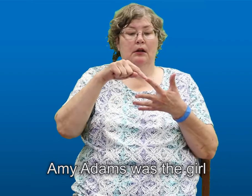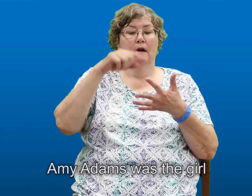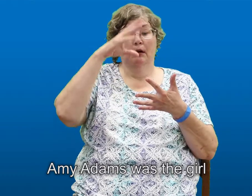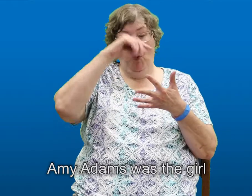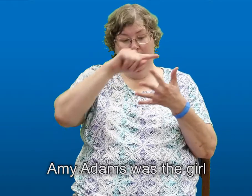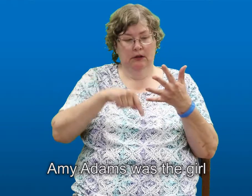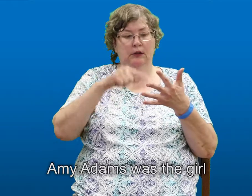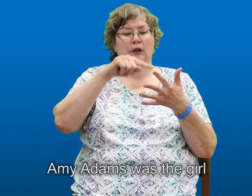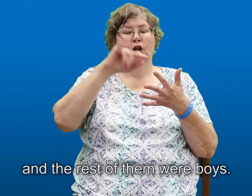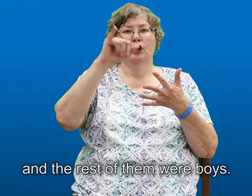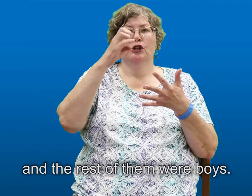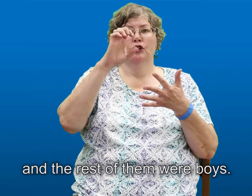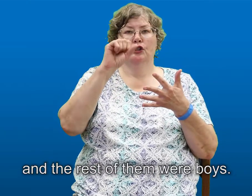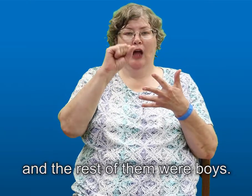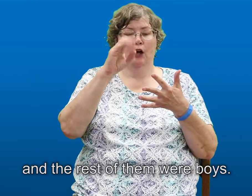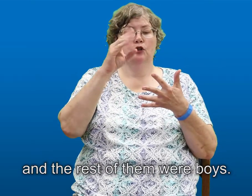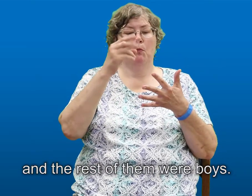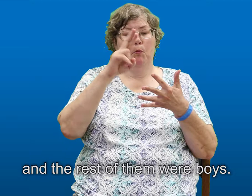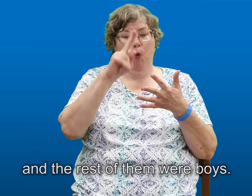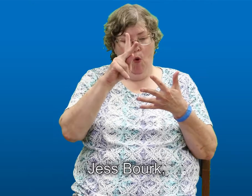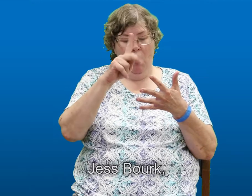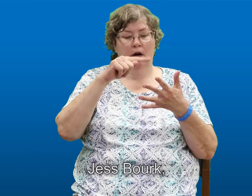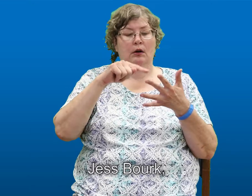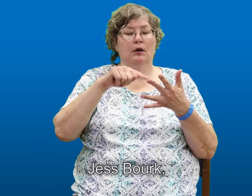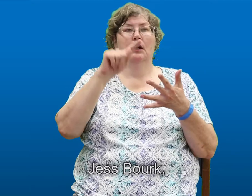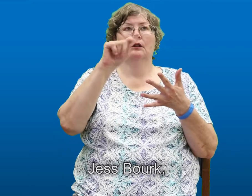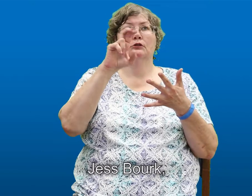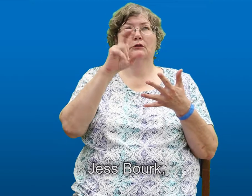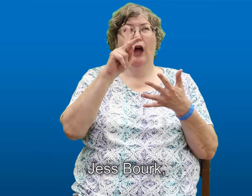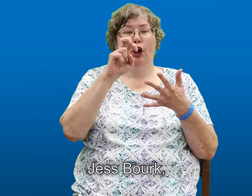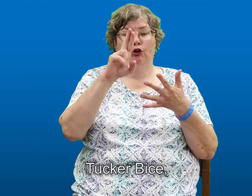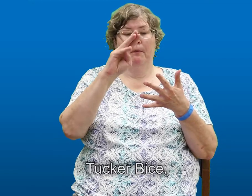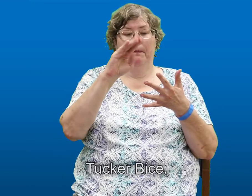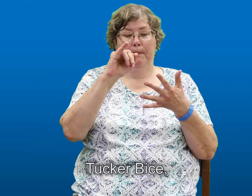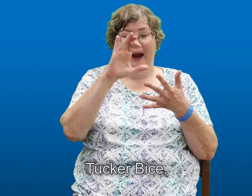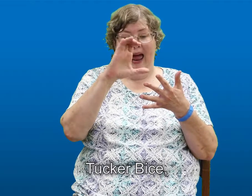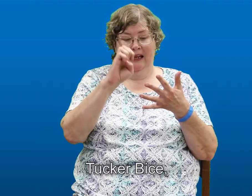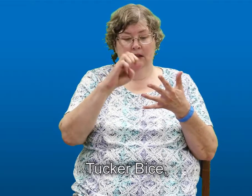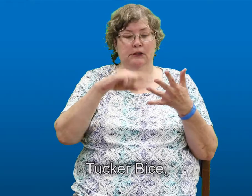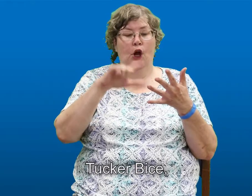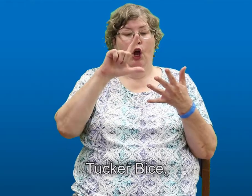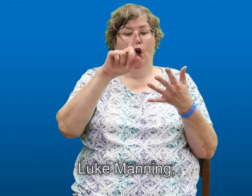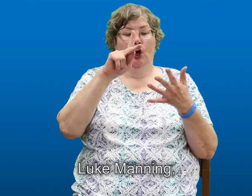who's a girl, and the rest of our boards. Jesse. Jesse Bork, Tucker, Bice,